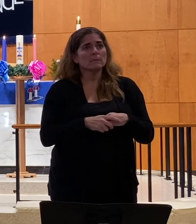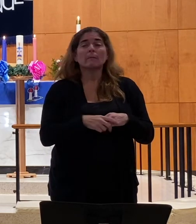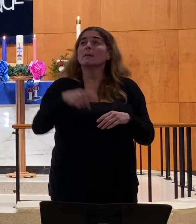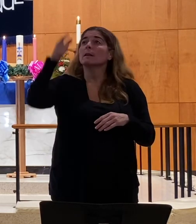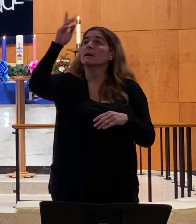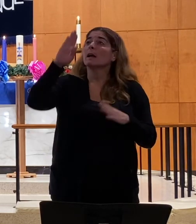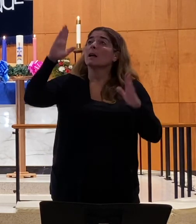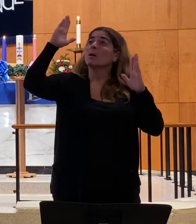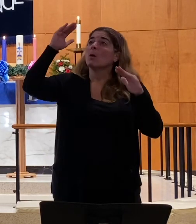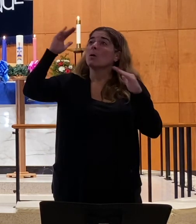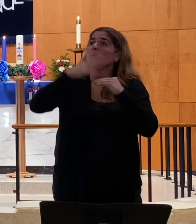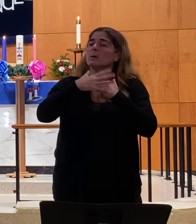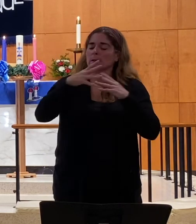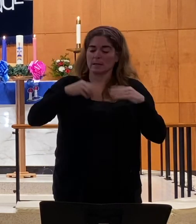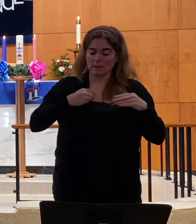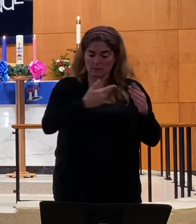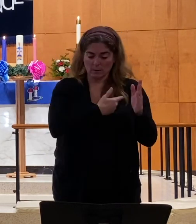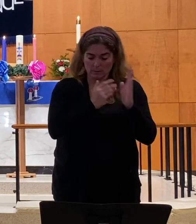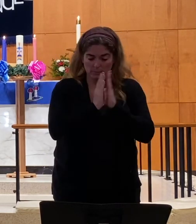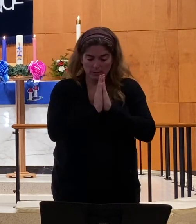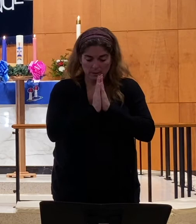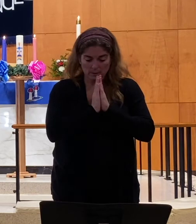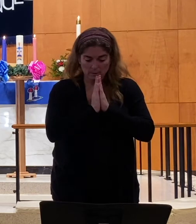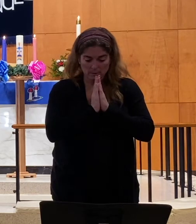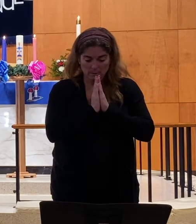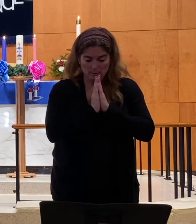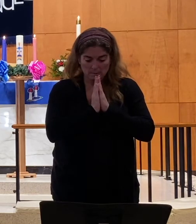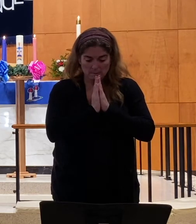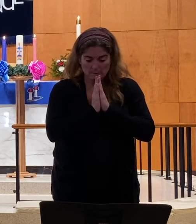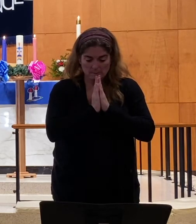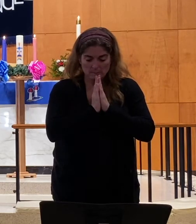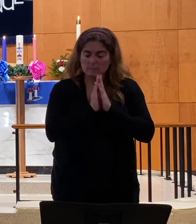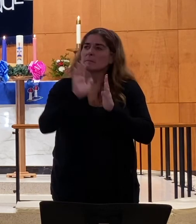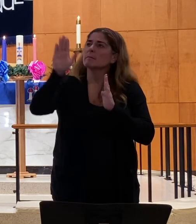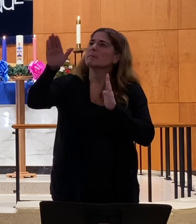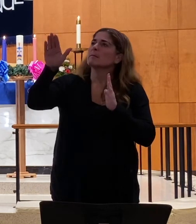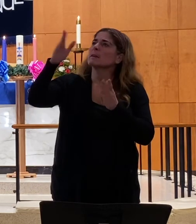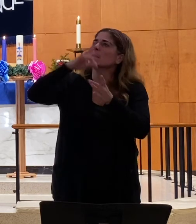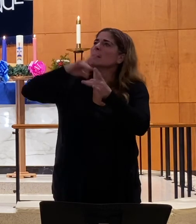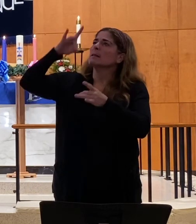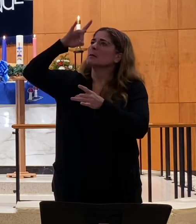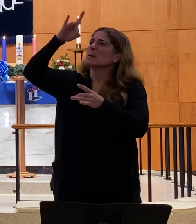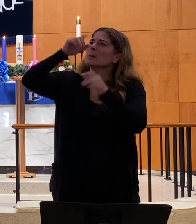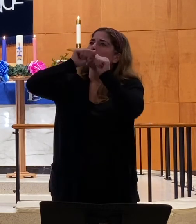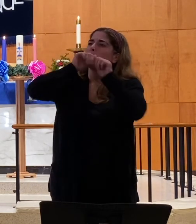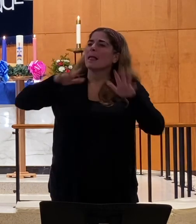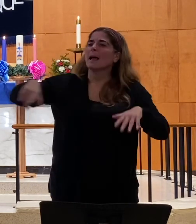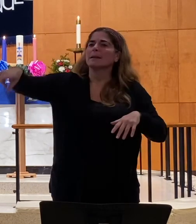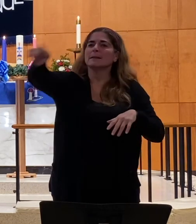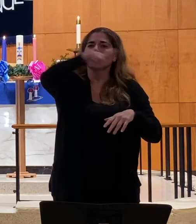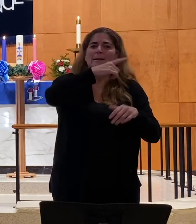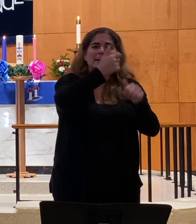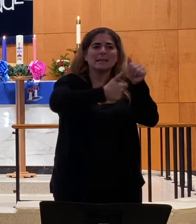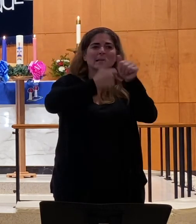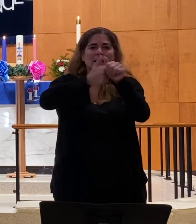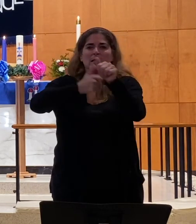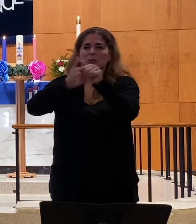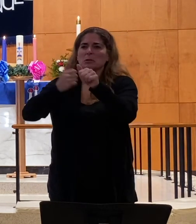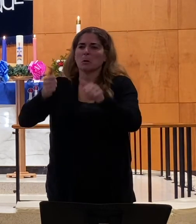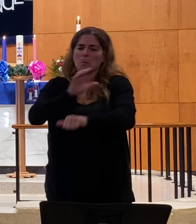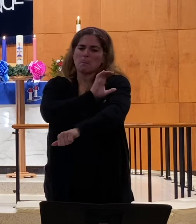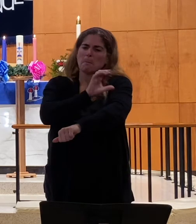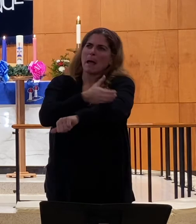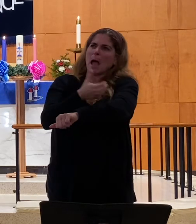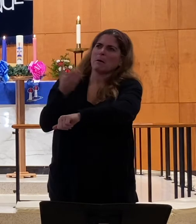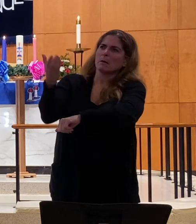God of hopefulness, hear our prayer. Bestow your Spirit upon this congregation and empower us to comfort